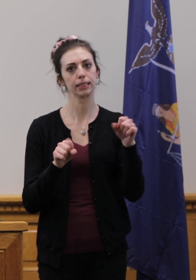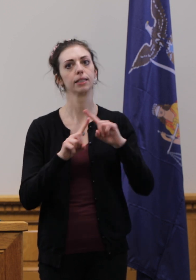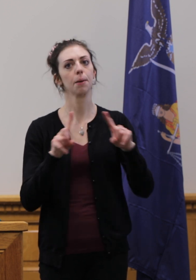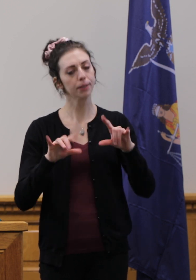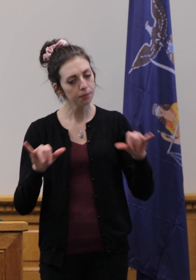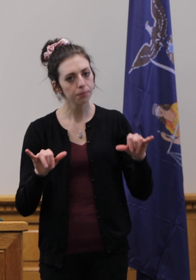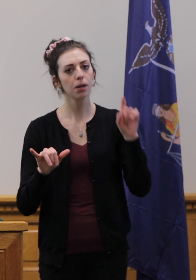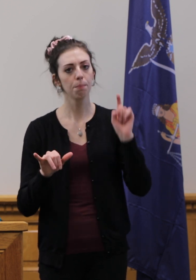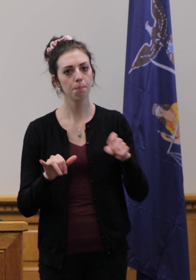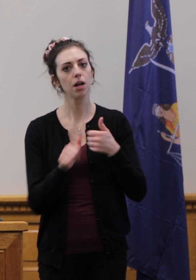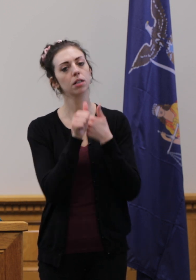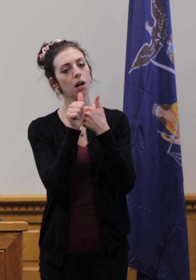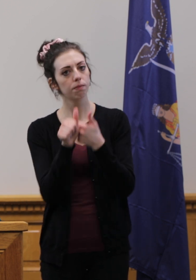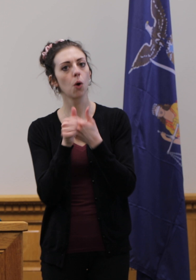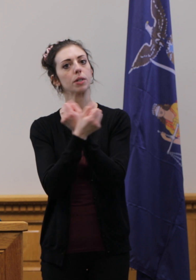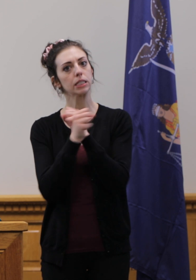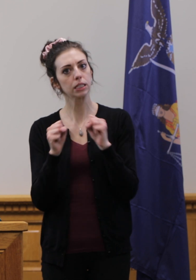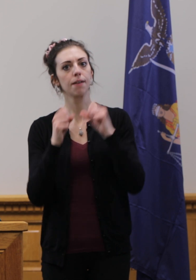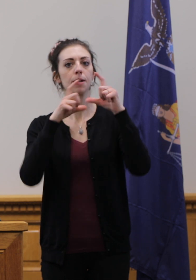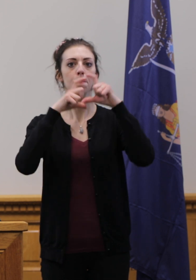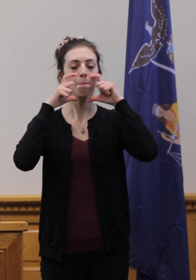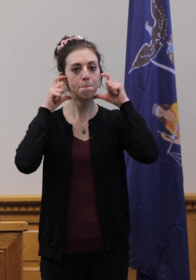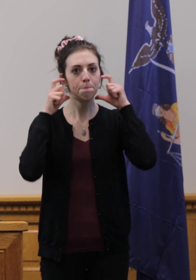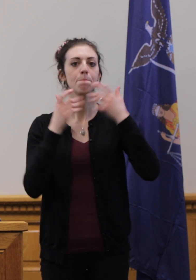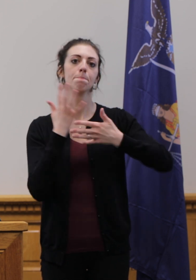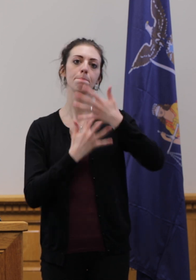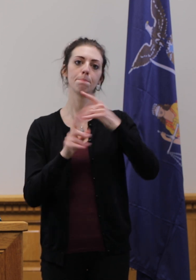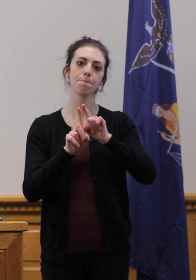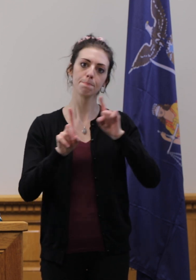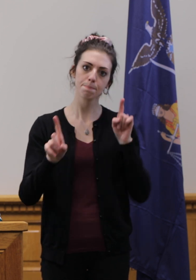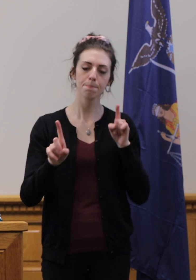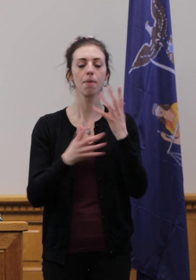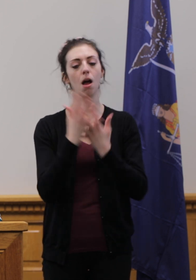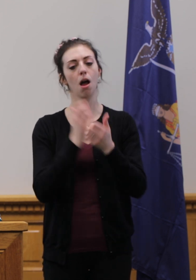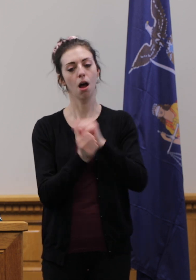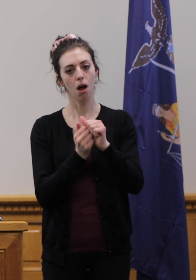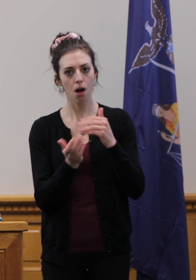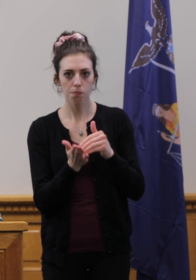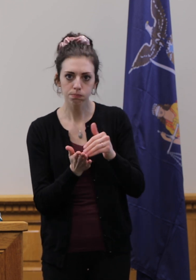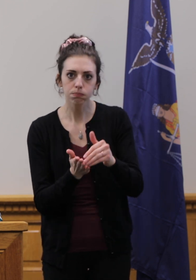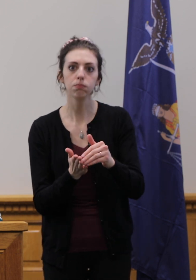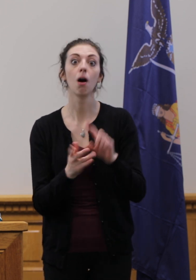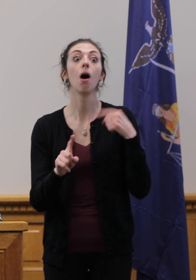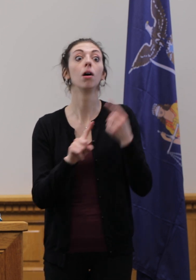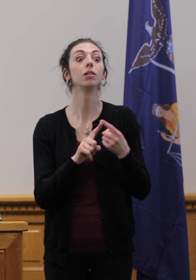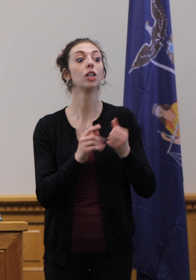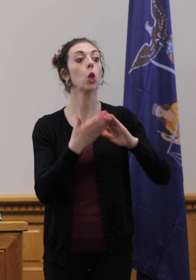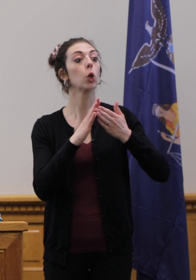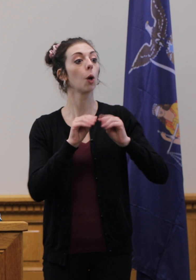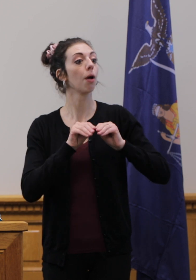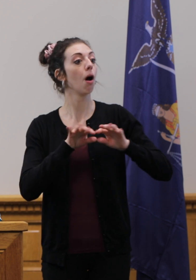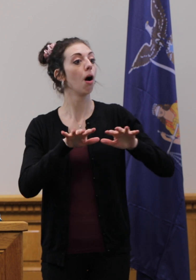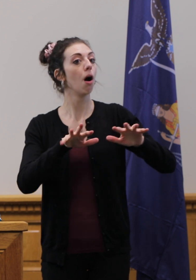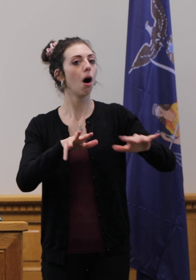to continue our safety measures, including masking, frequent hand washing, and social distancing until the community's herd